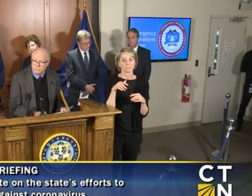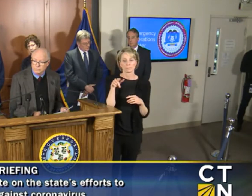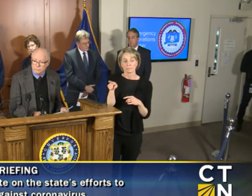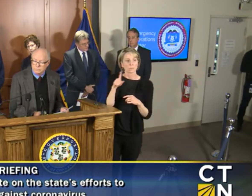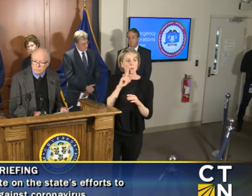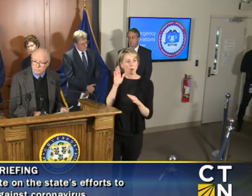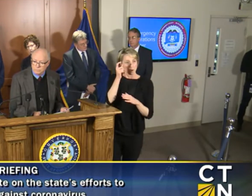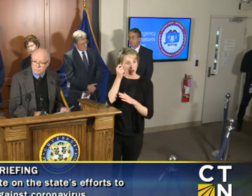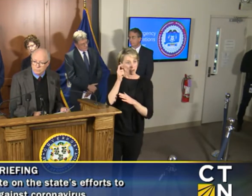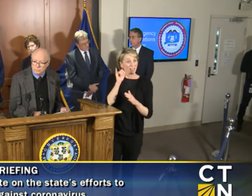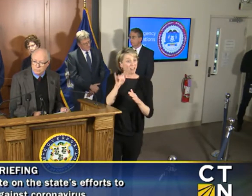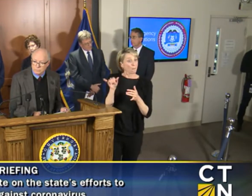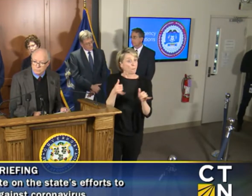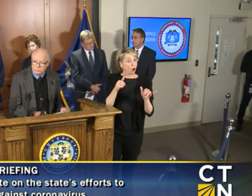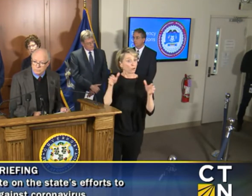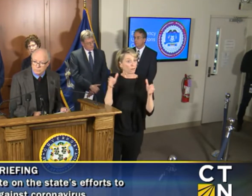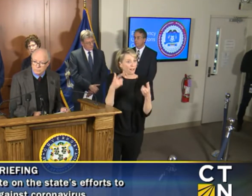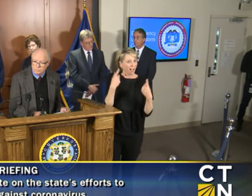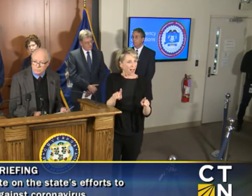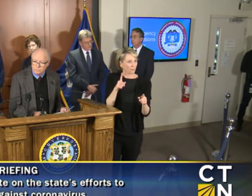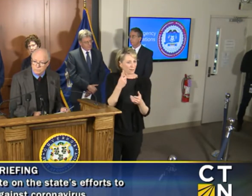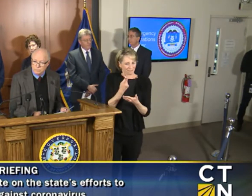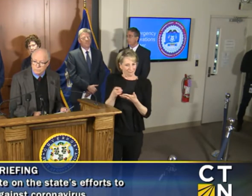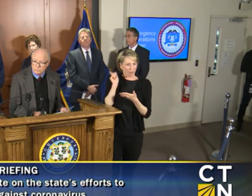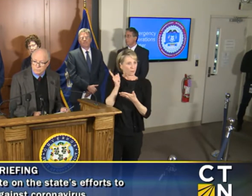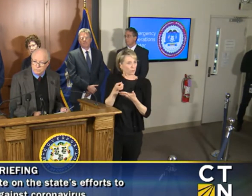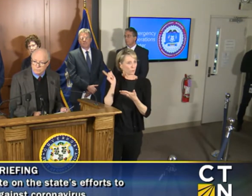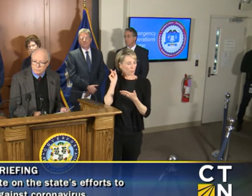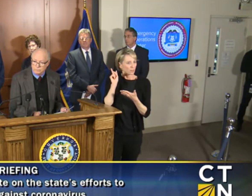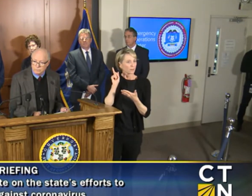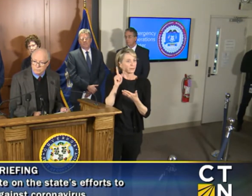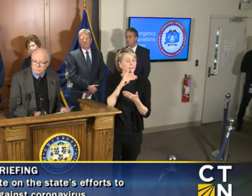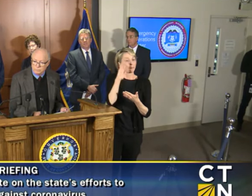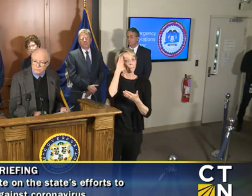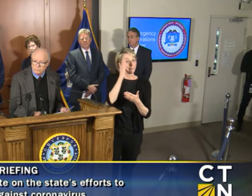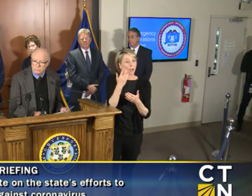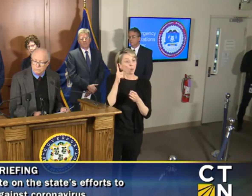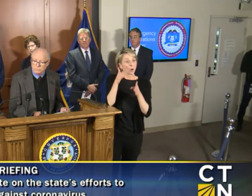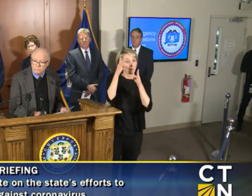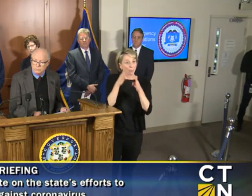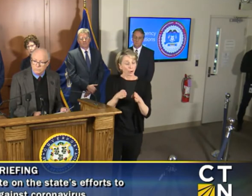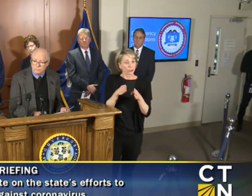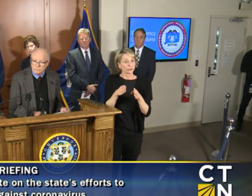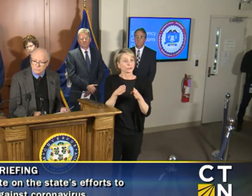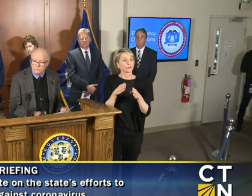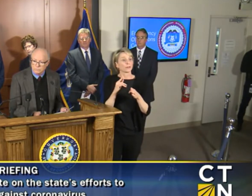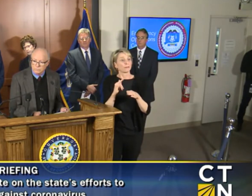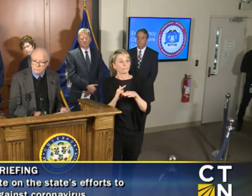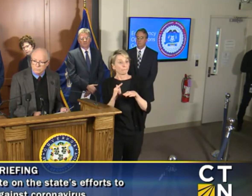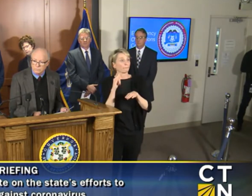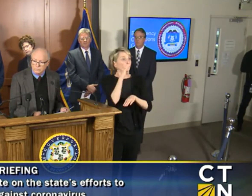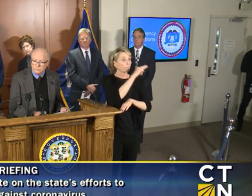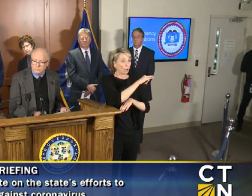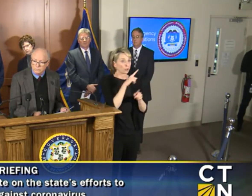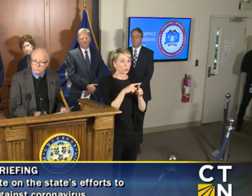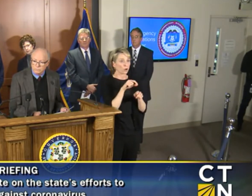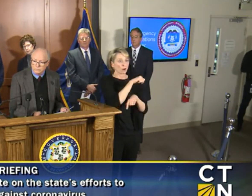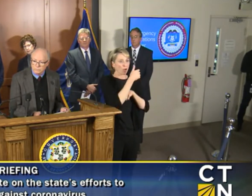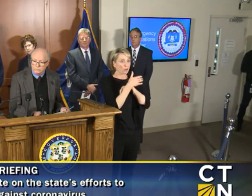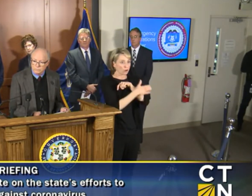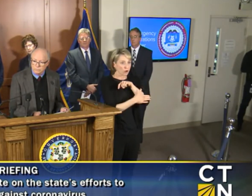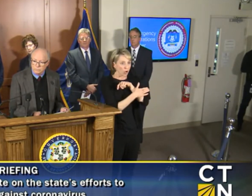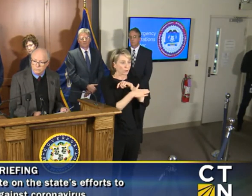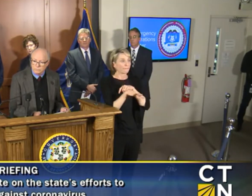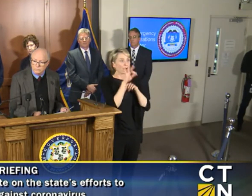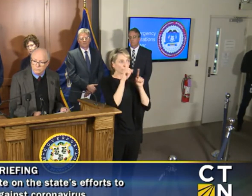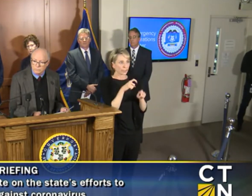ago. Somebody who left the country and then told these people they've tested positive, I believe, in Europe.